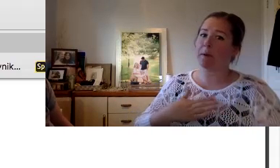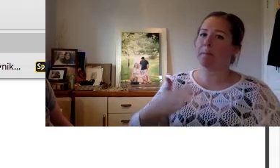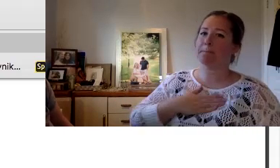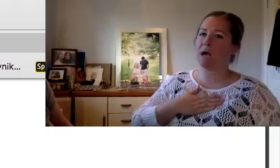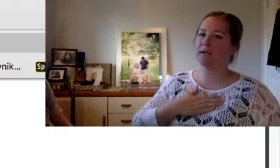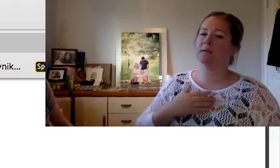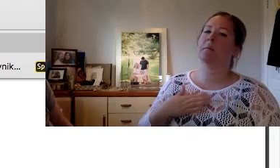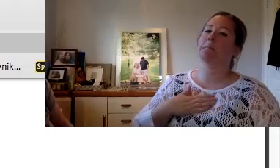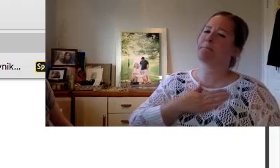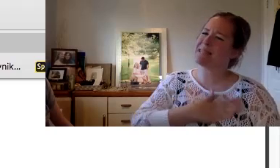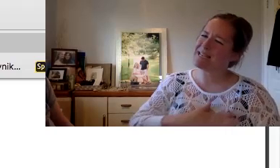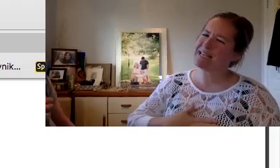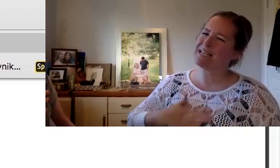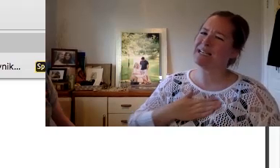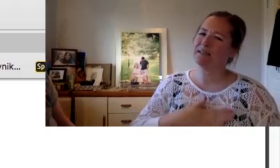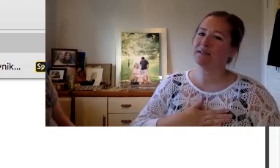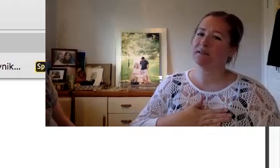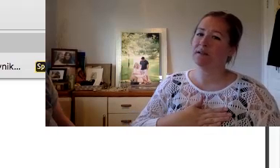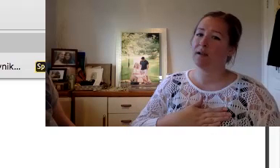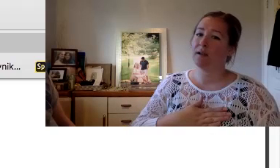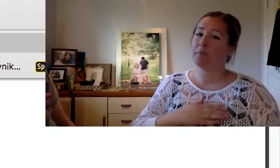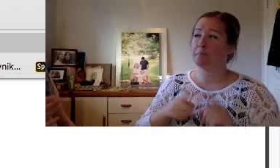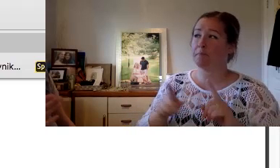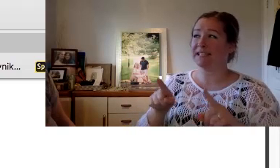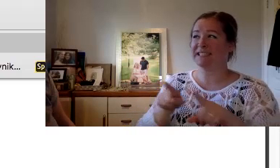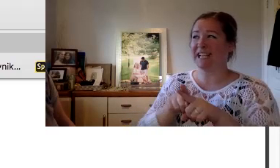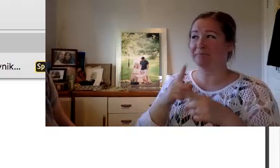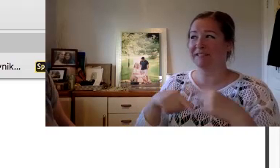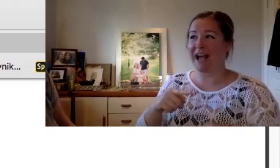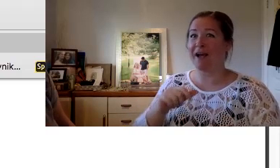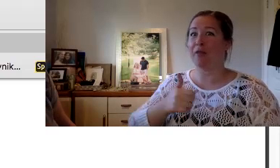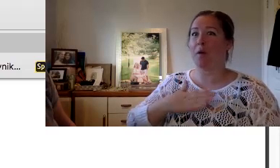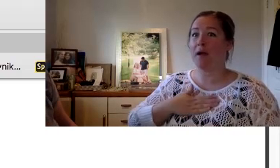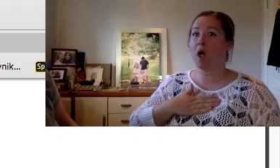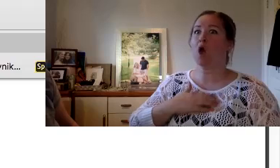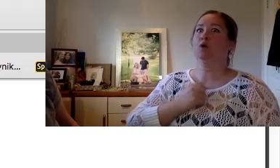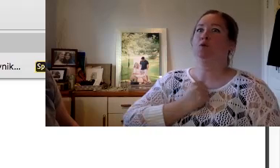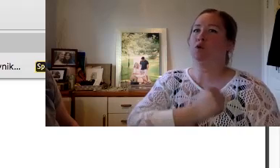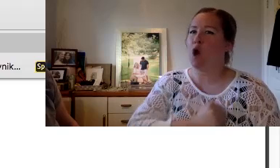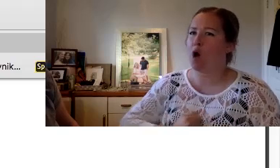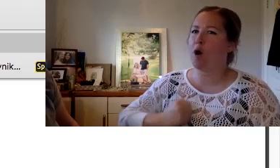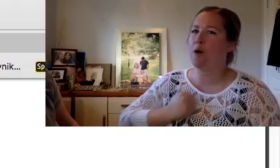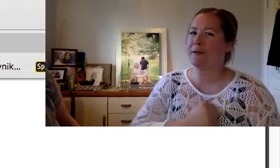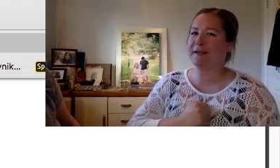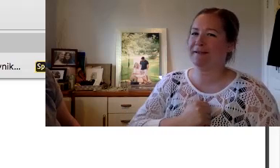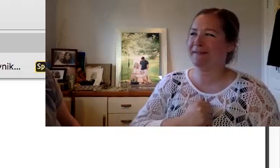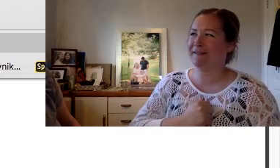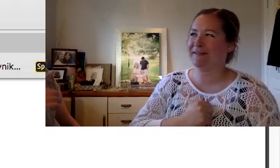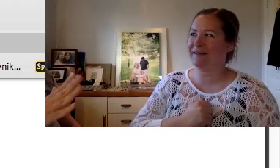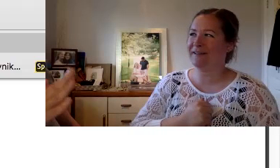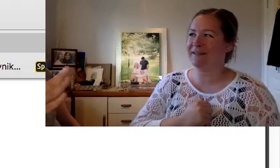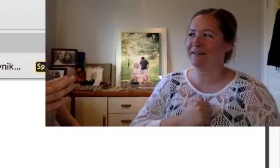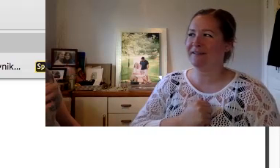Please. Remember how mine, the word mine, now it's mine, but please. But it's also the same.